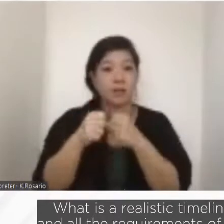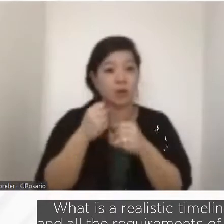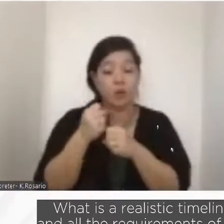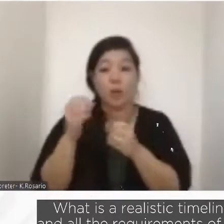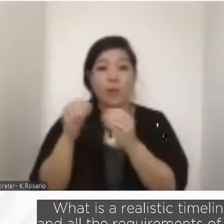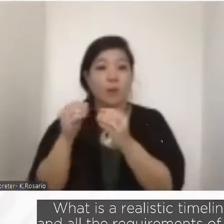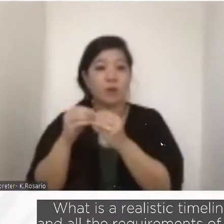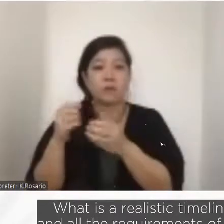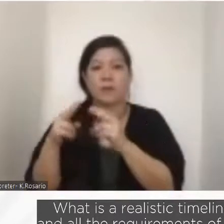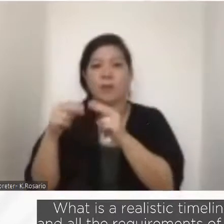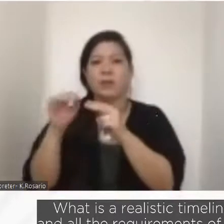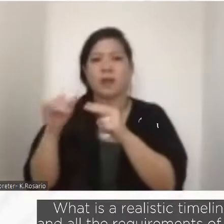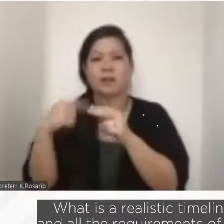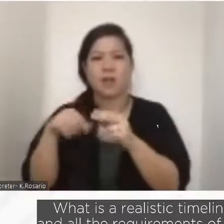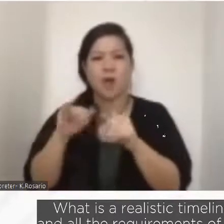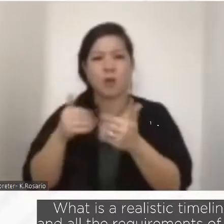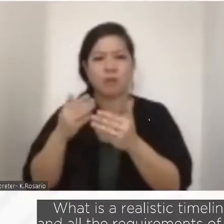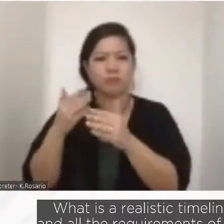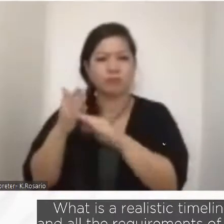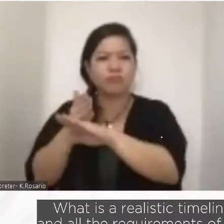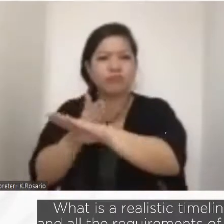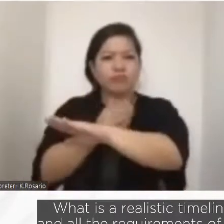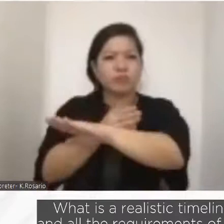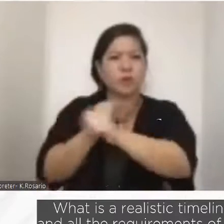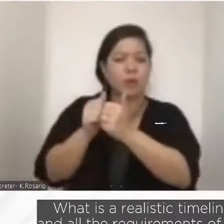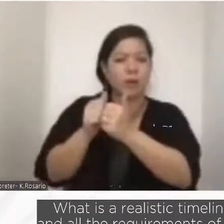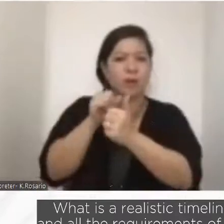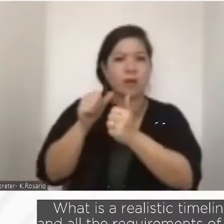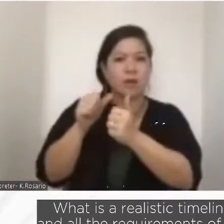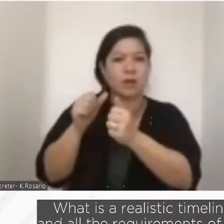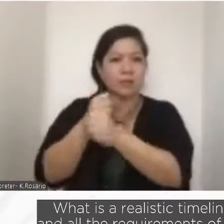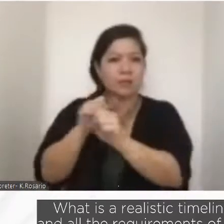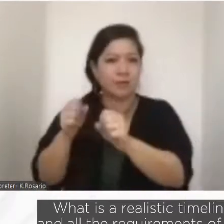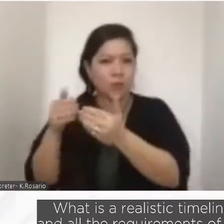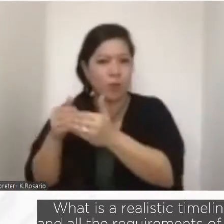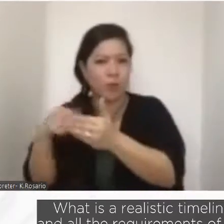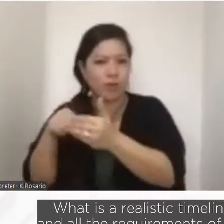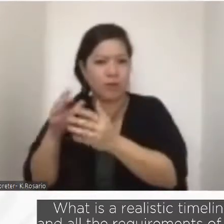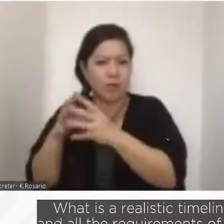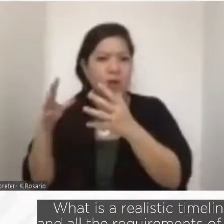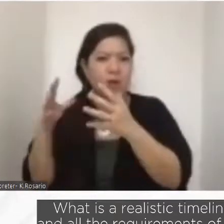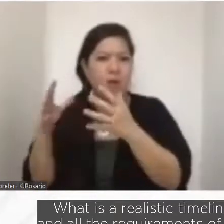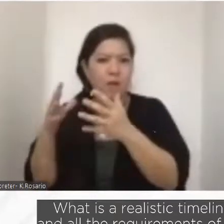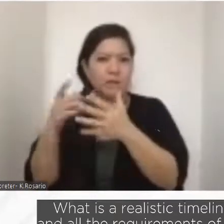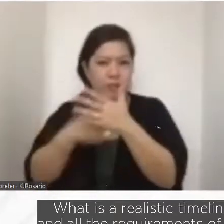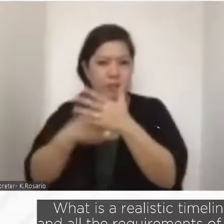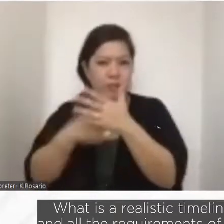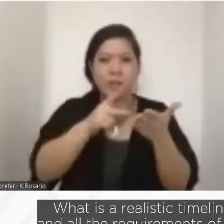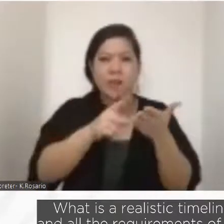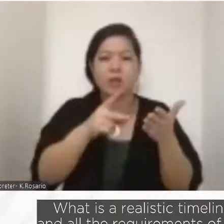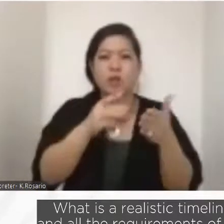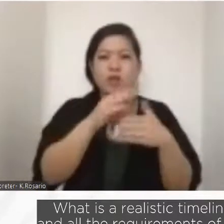it. That's how we're accelerating this timeline without cutting any safety corners. We're just spending a whole lot of taxpayer dollars so that we can get